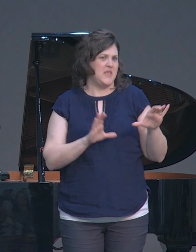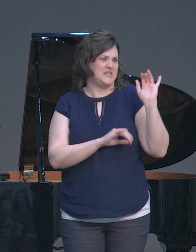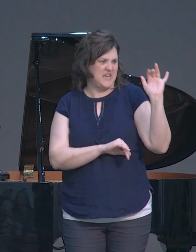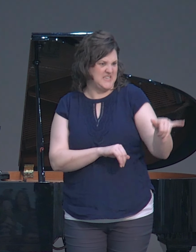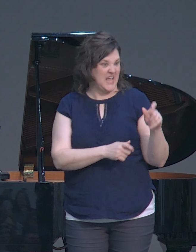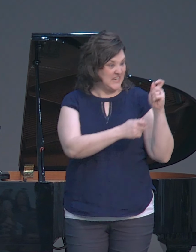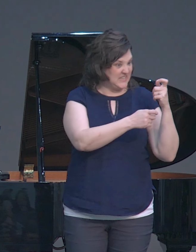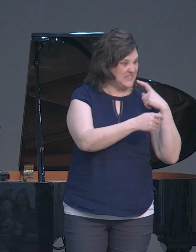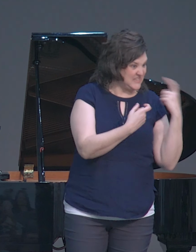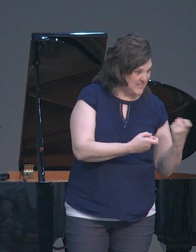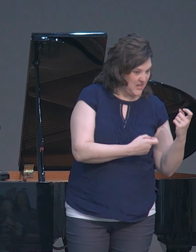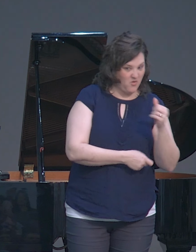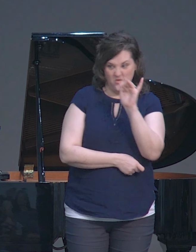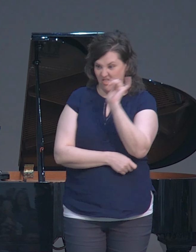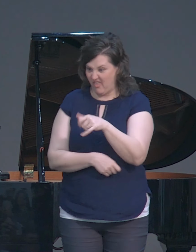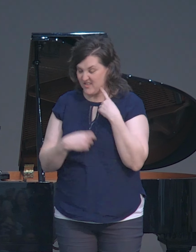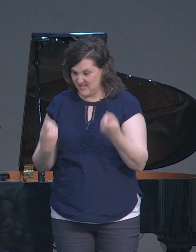sin or that sin.